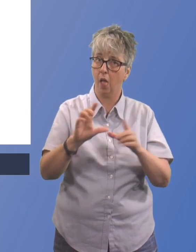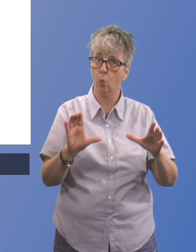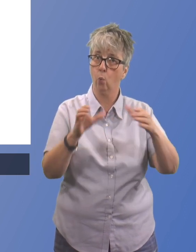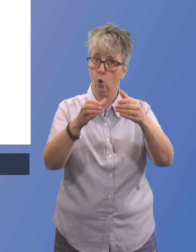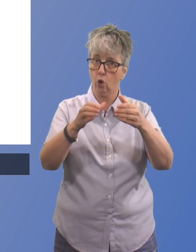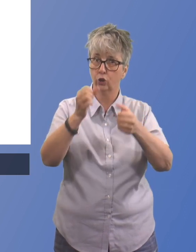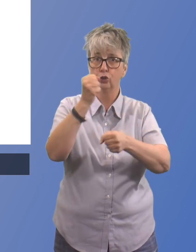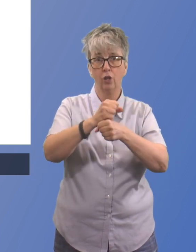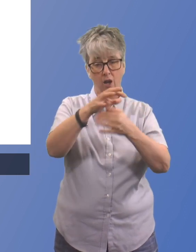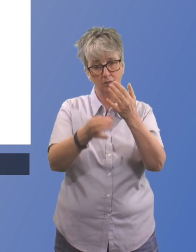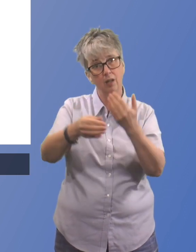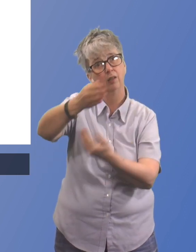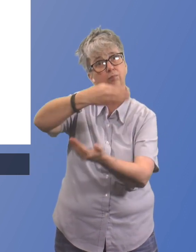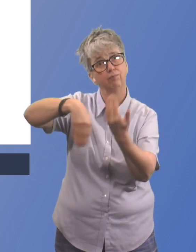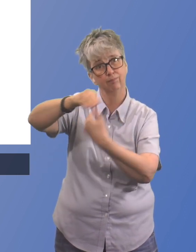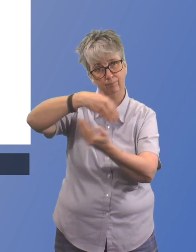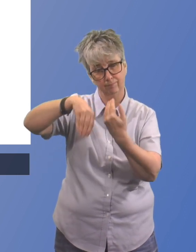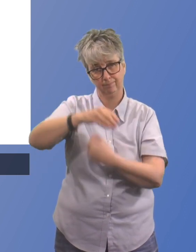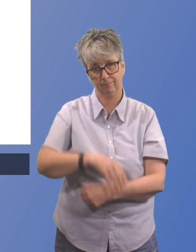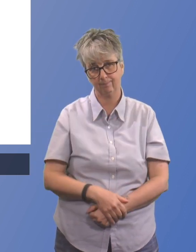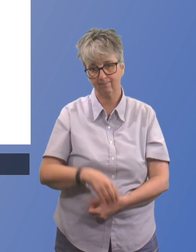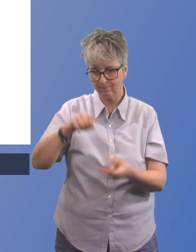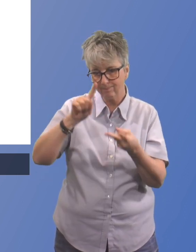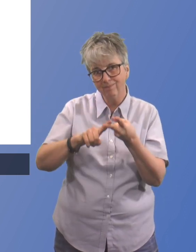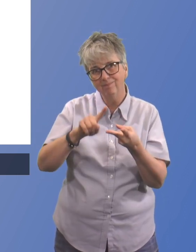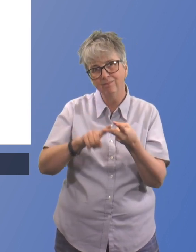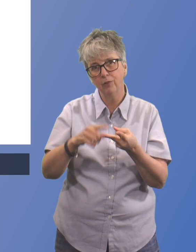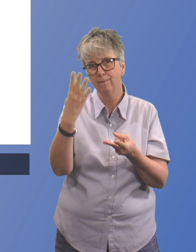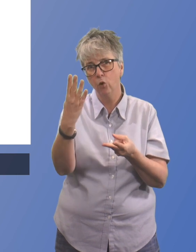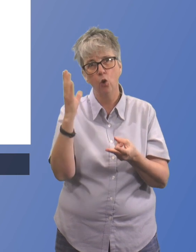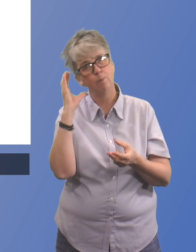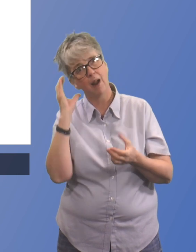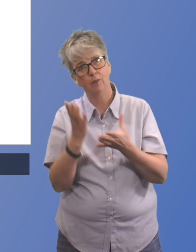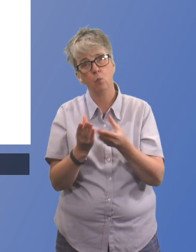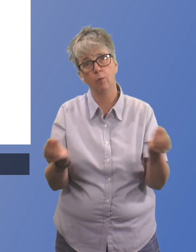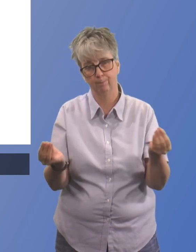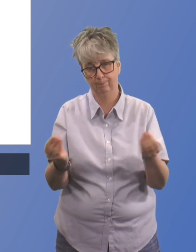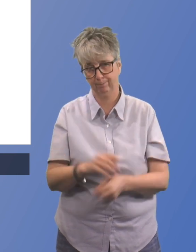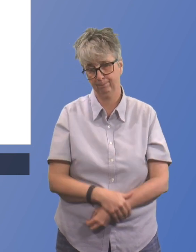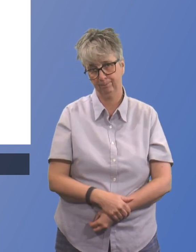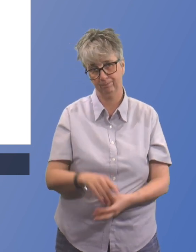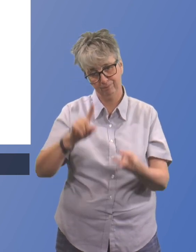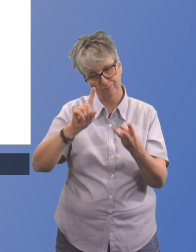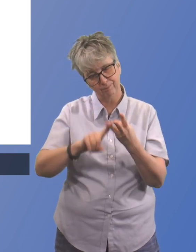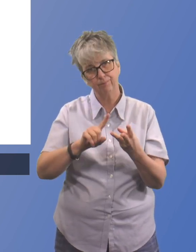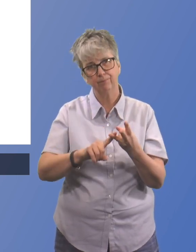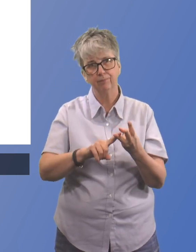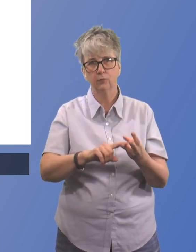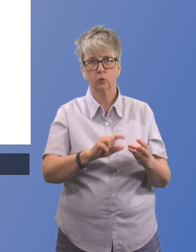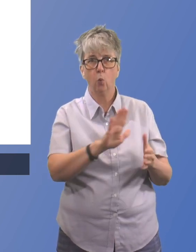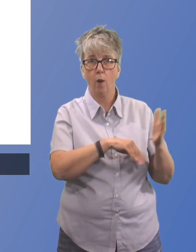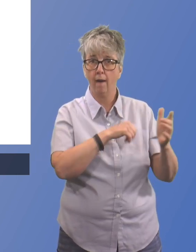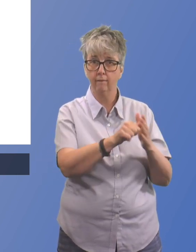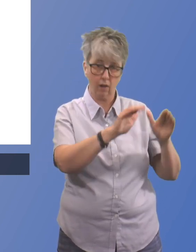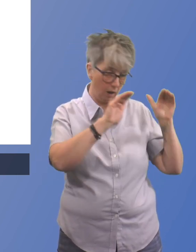Option 2. Specialist dementia wards, 26 beds, at Crofton Ward, one male gender and one female